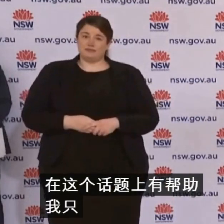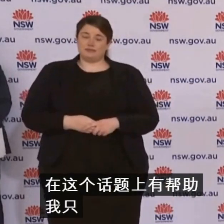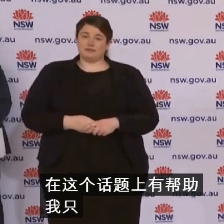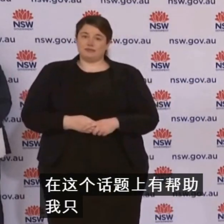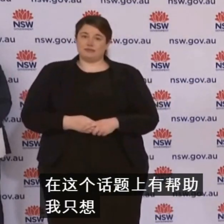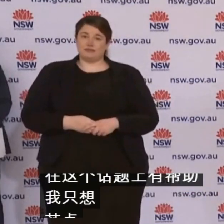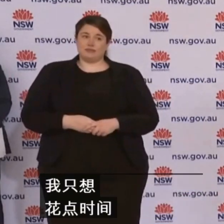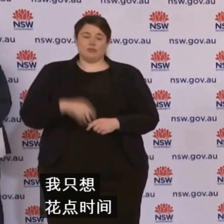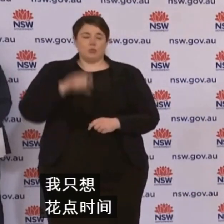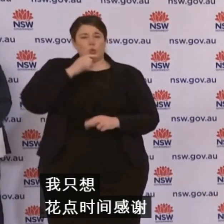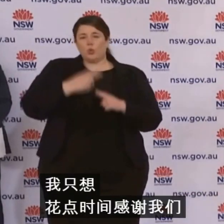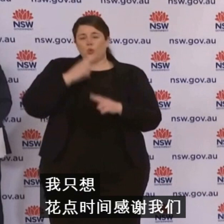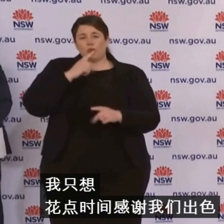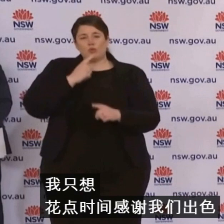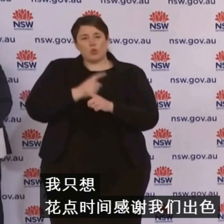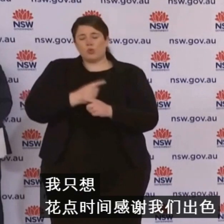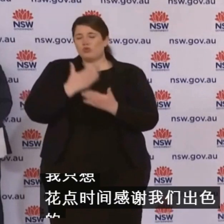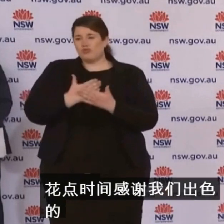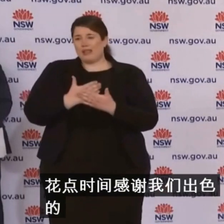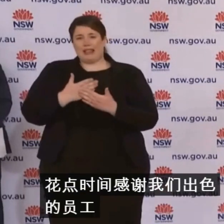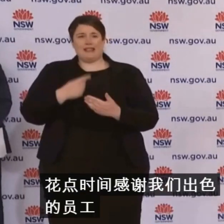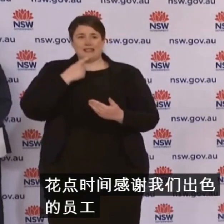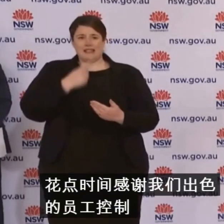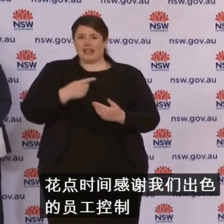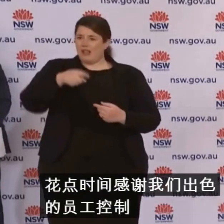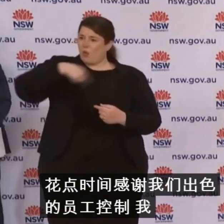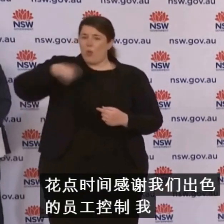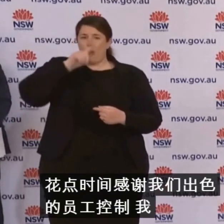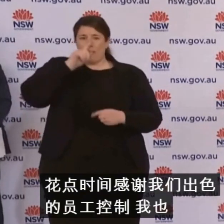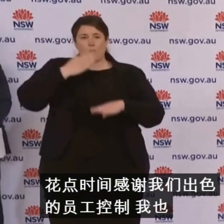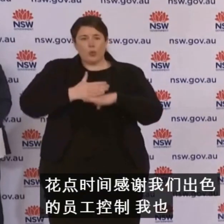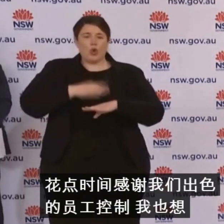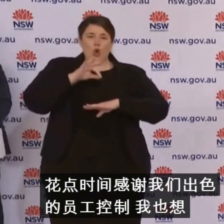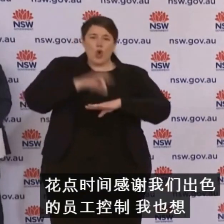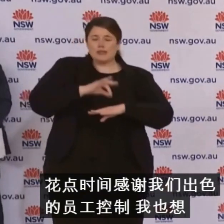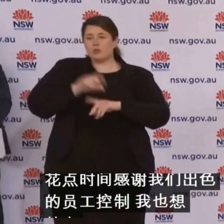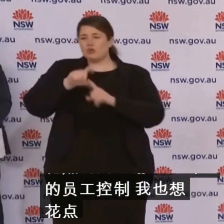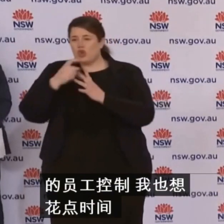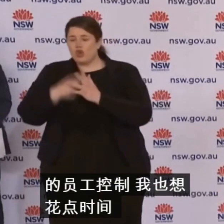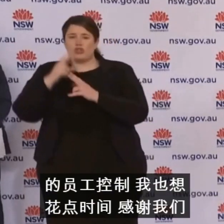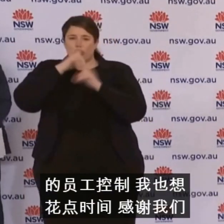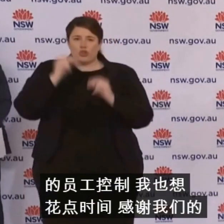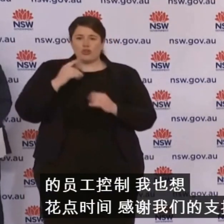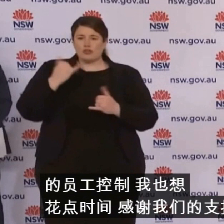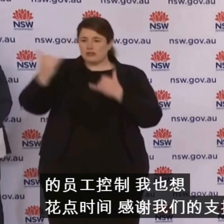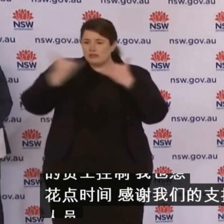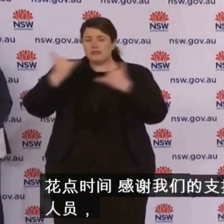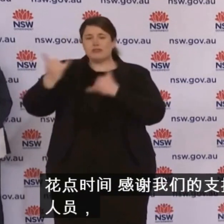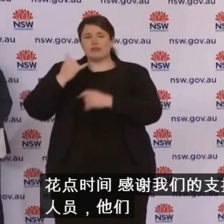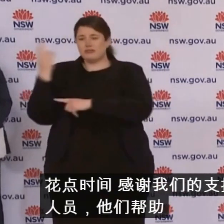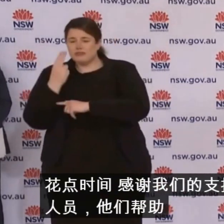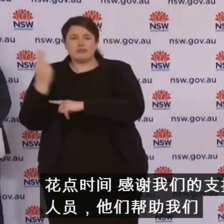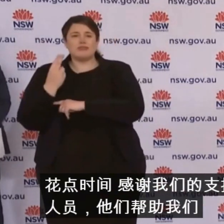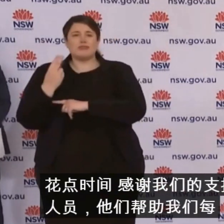just want to take just a moment to acknowledge our amazing control centre staff. I also want to take a moment to acknowledge our support